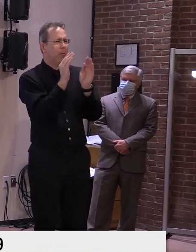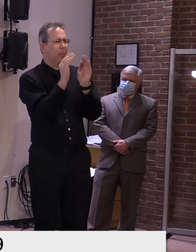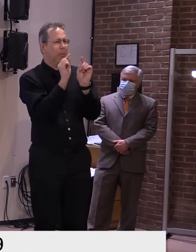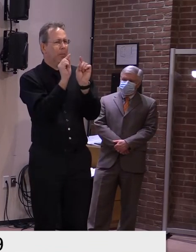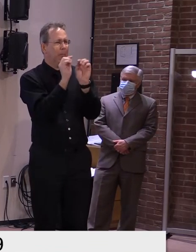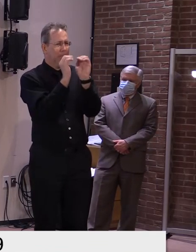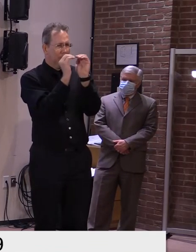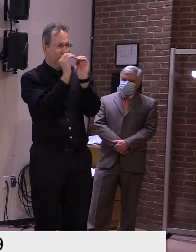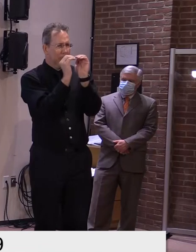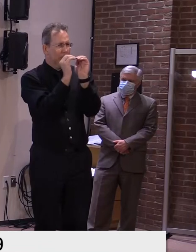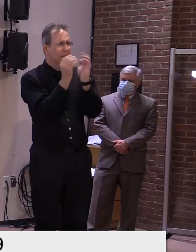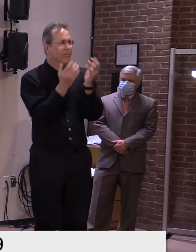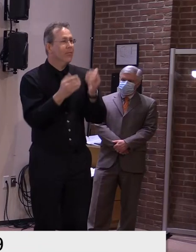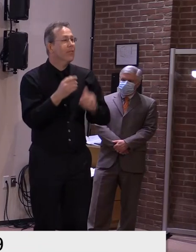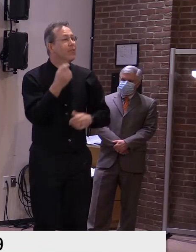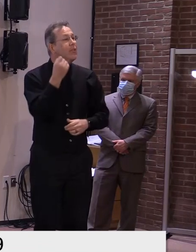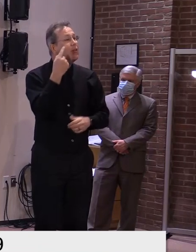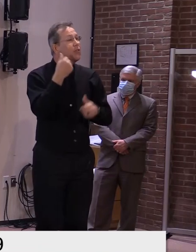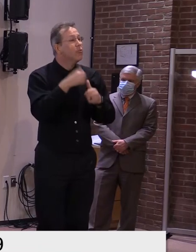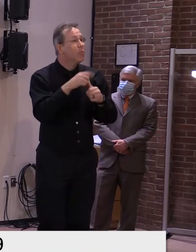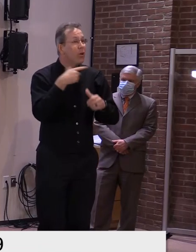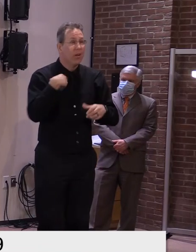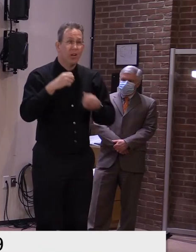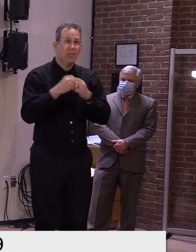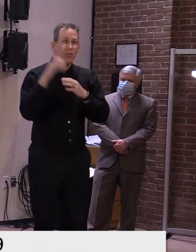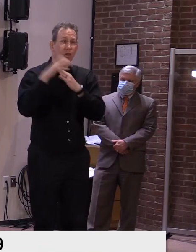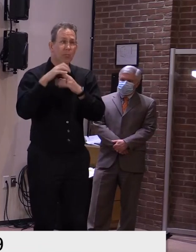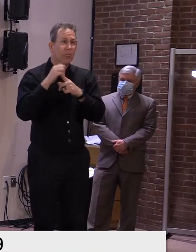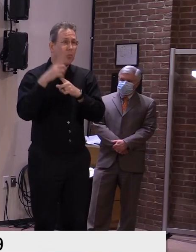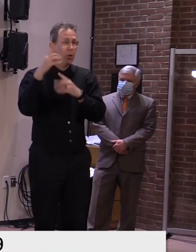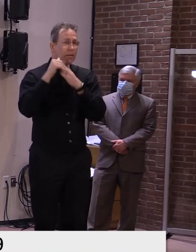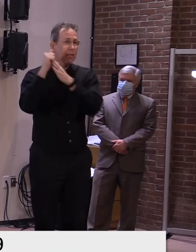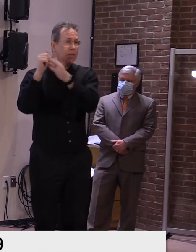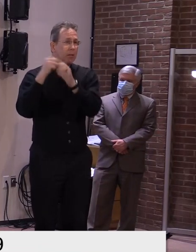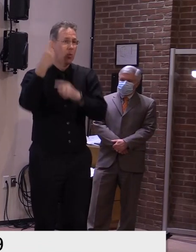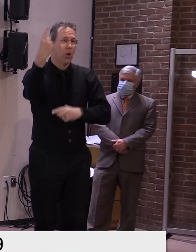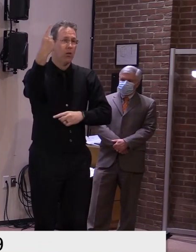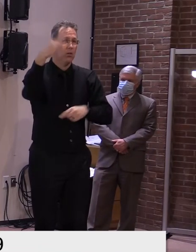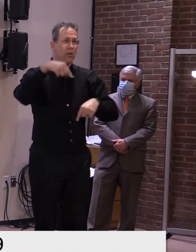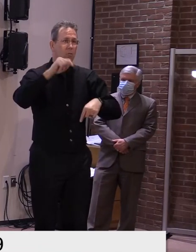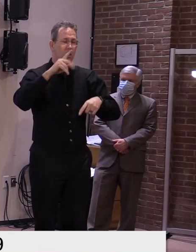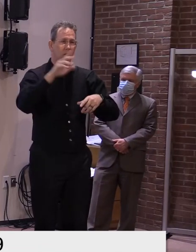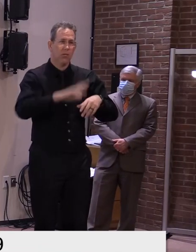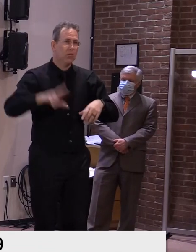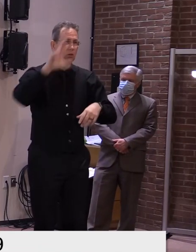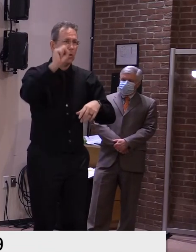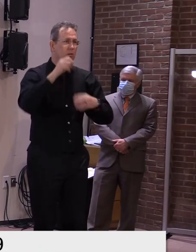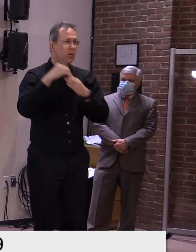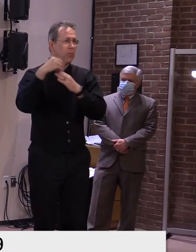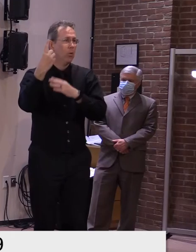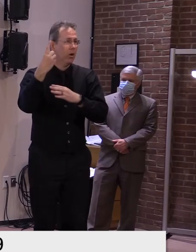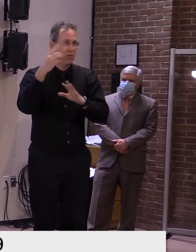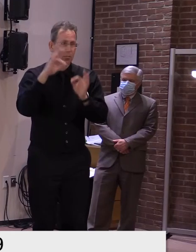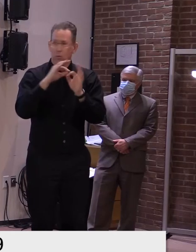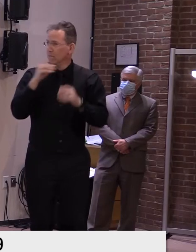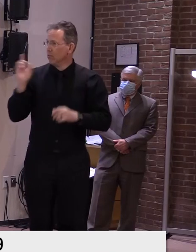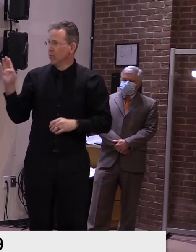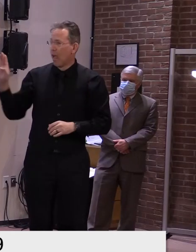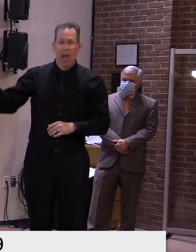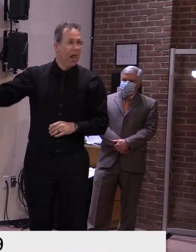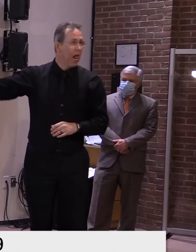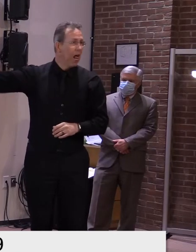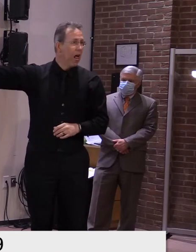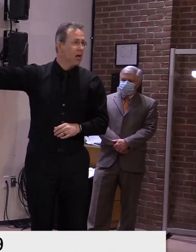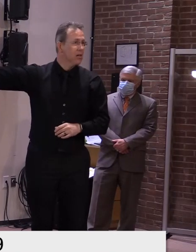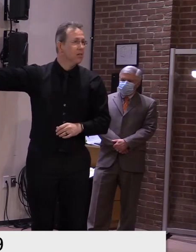nation 65 and older, so we're doing something right. So I don't know what the reasoning is behind that. Maybe there's some hesitancy on the